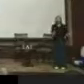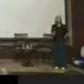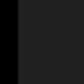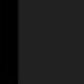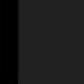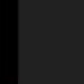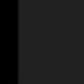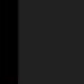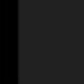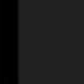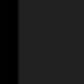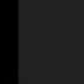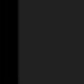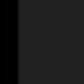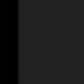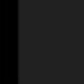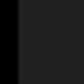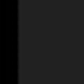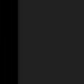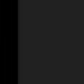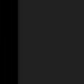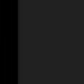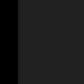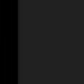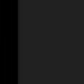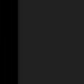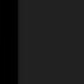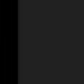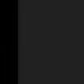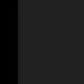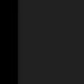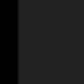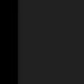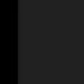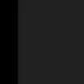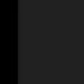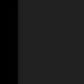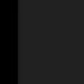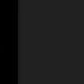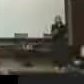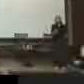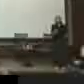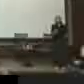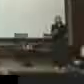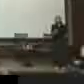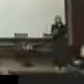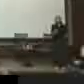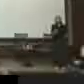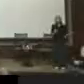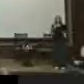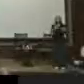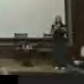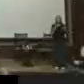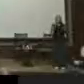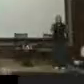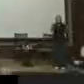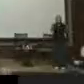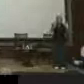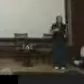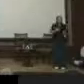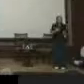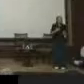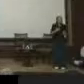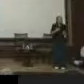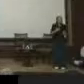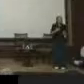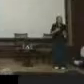it's also giving us a very unsettling feeling, the feeling